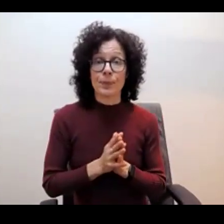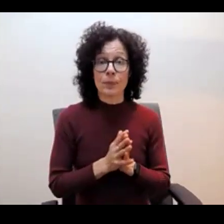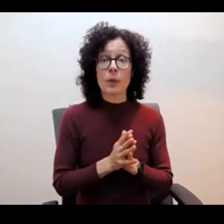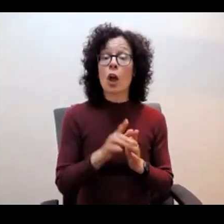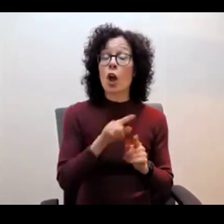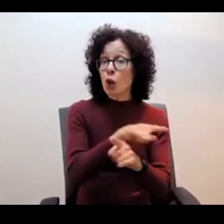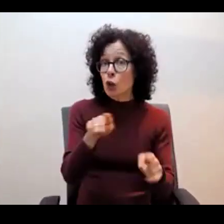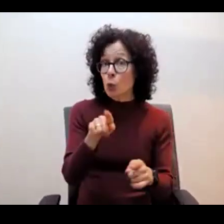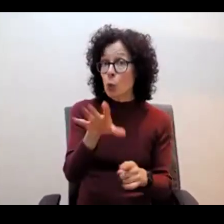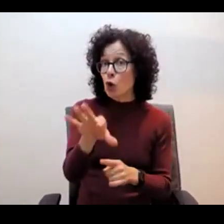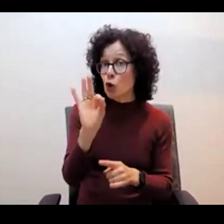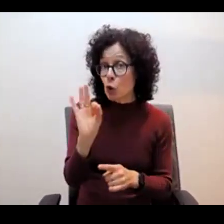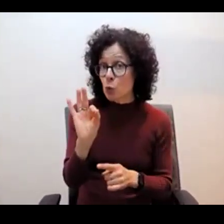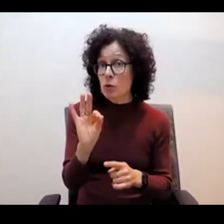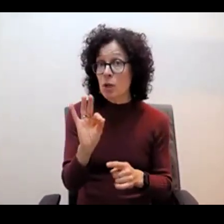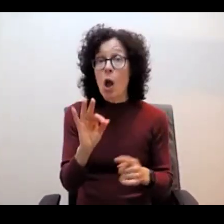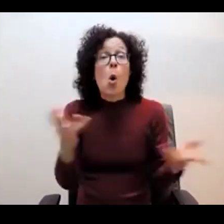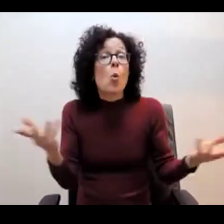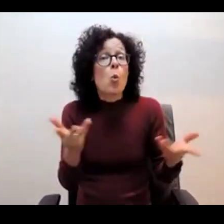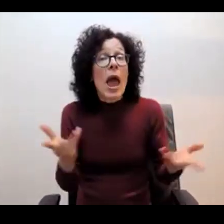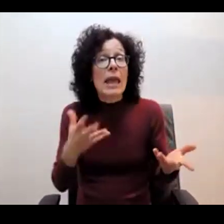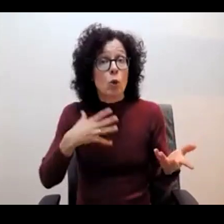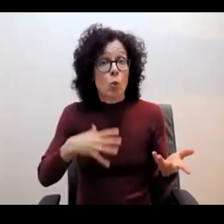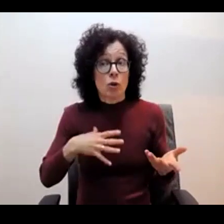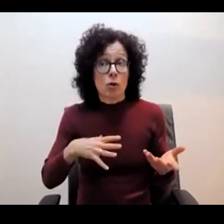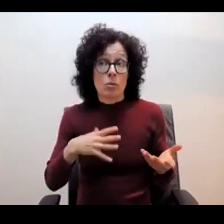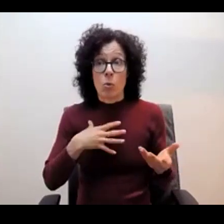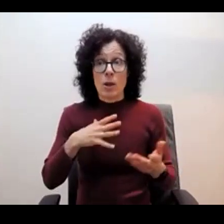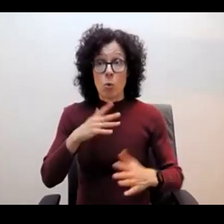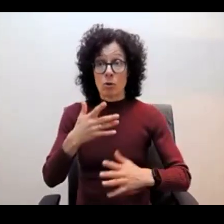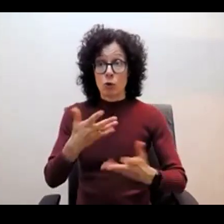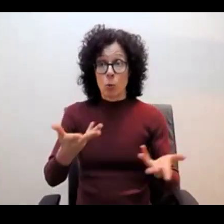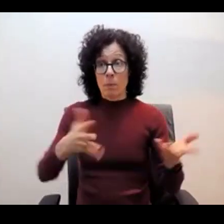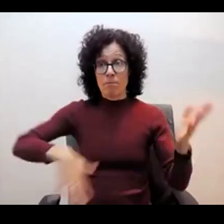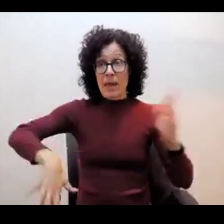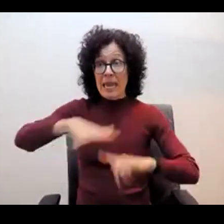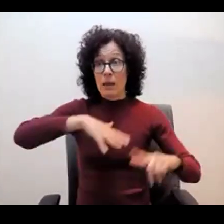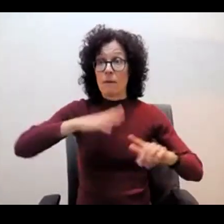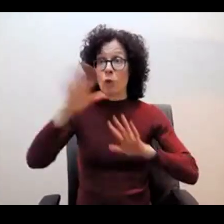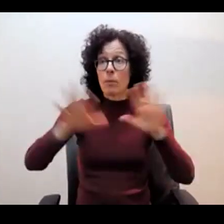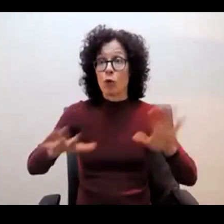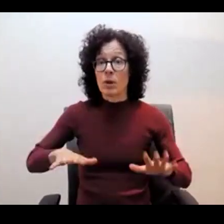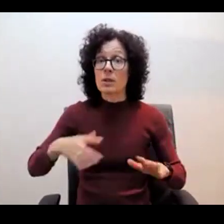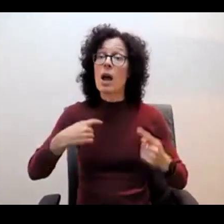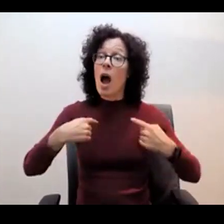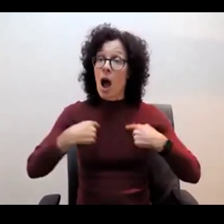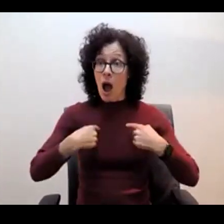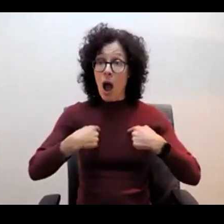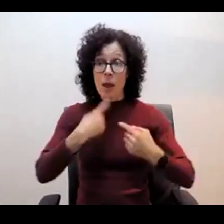choose where you want to be while we're going to move. I'm going to get up to my